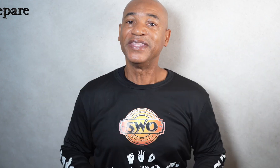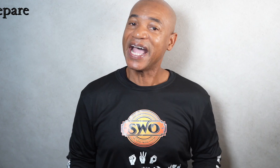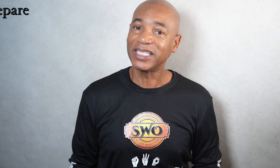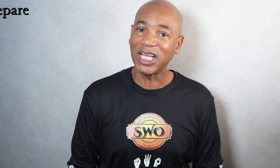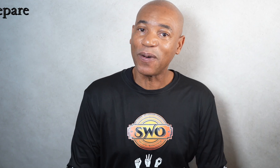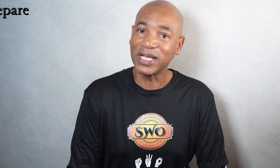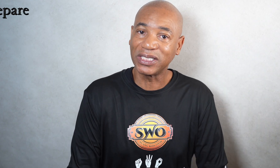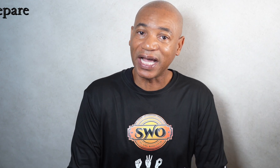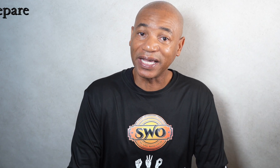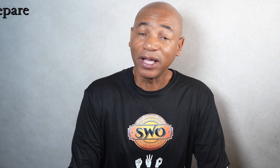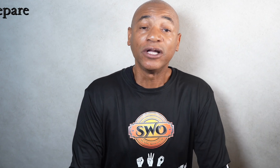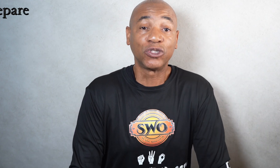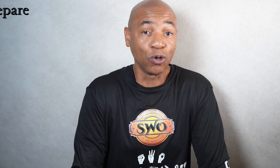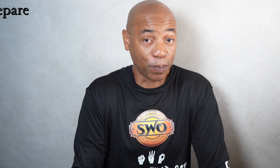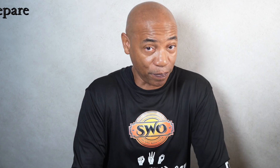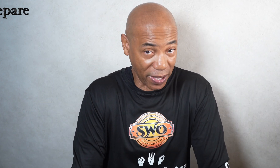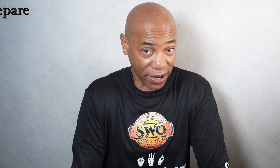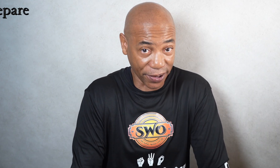That is how I sign to prepare.